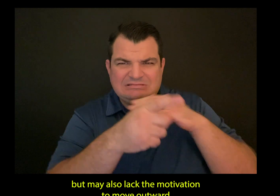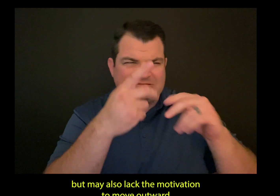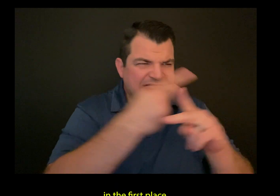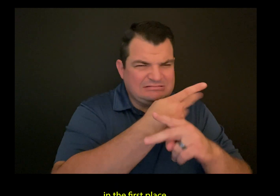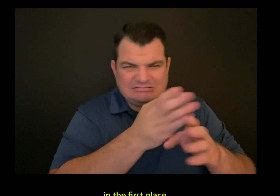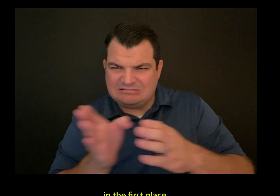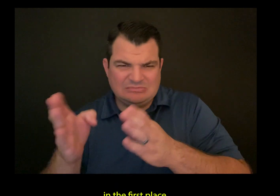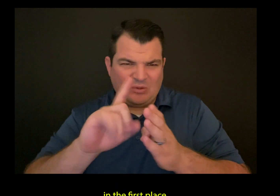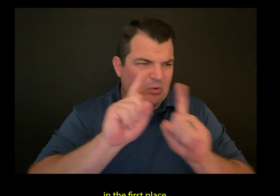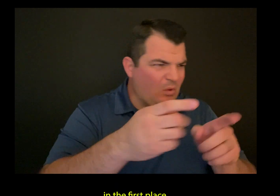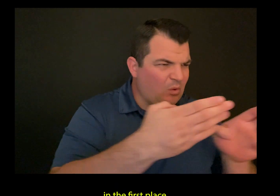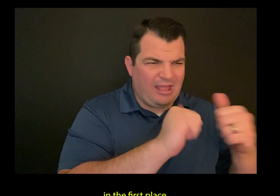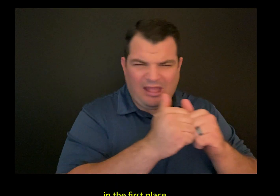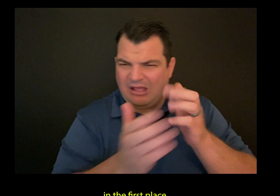outward in the first place.